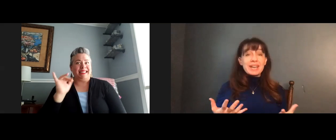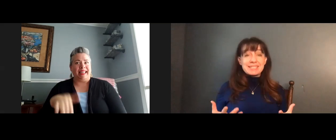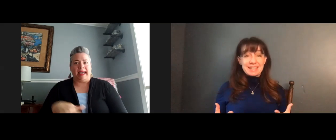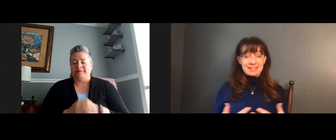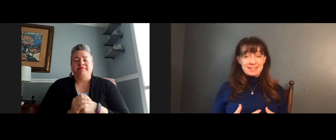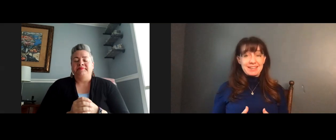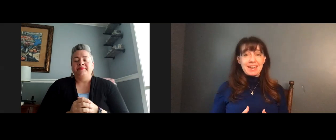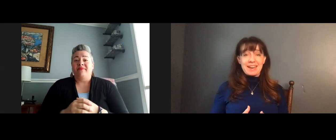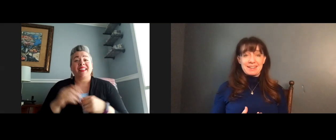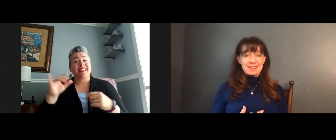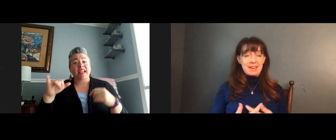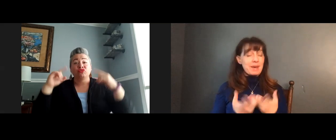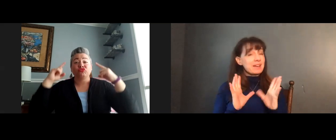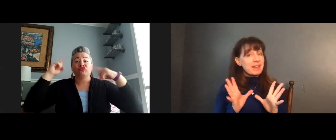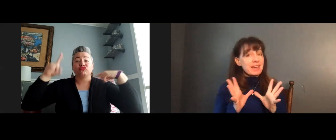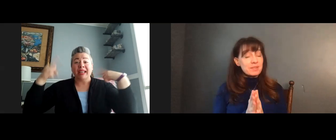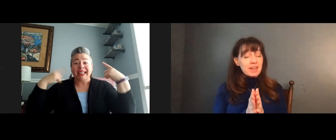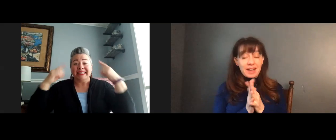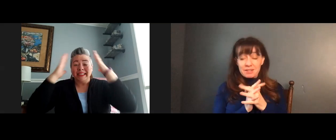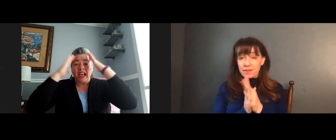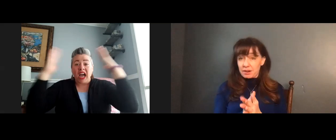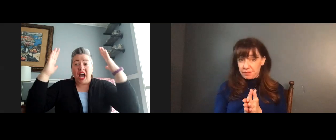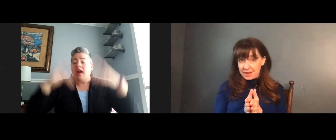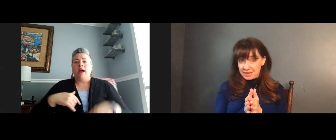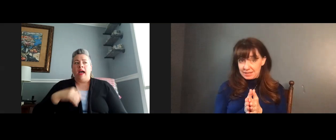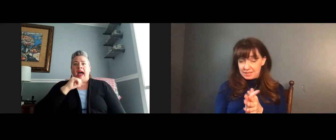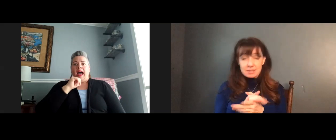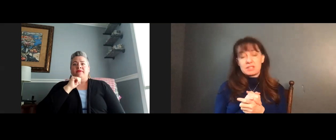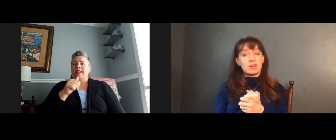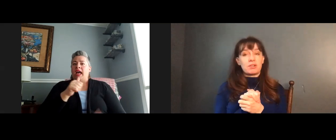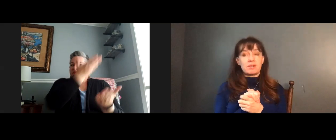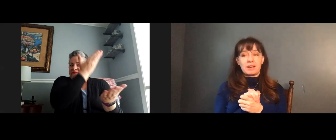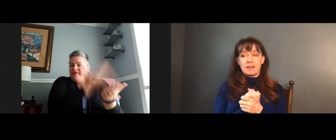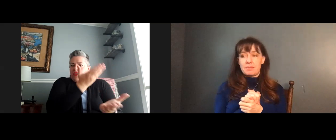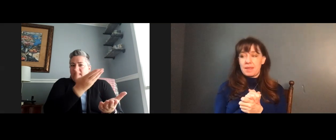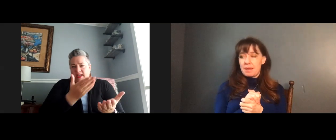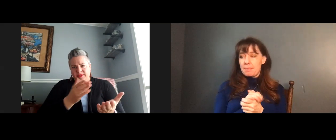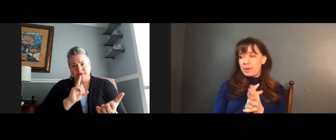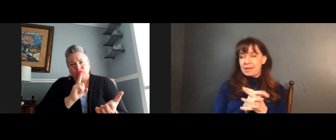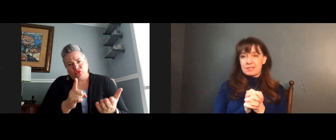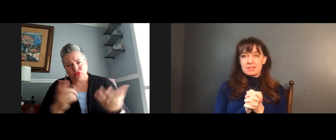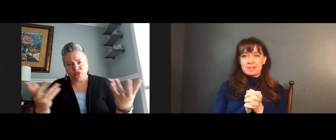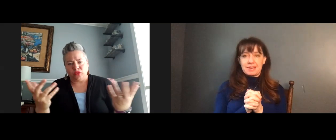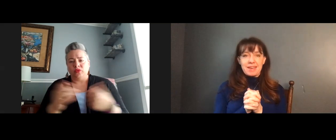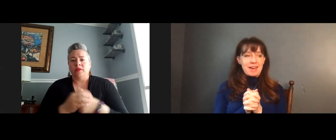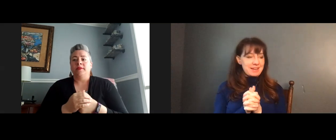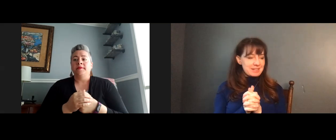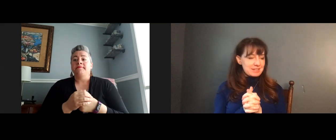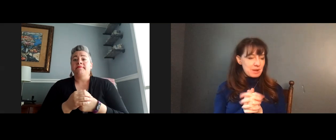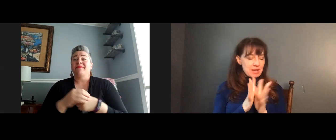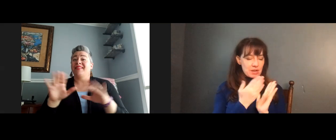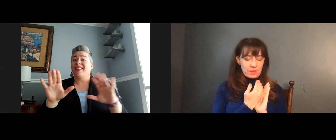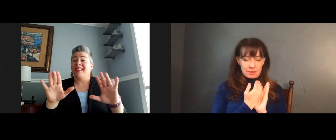crazy yeah um i i have not verified it so um but yeah